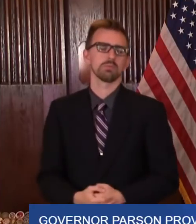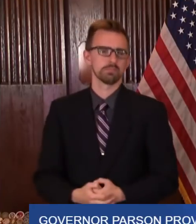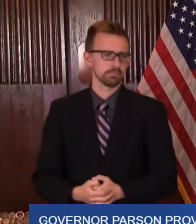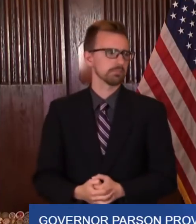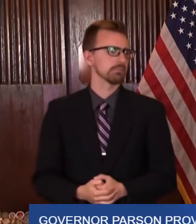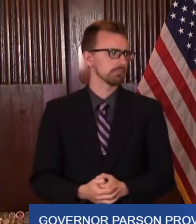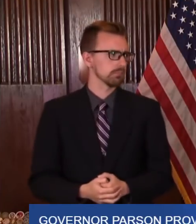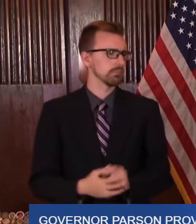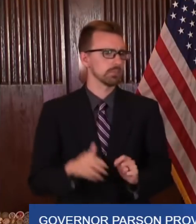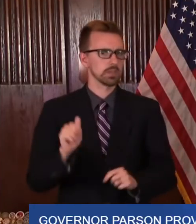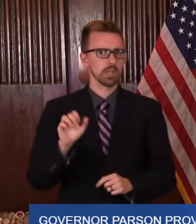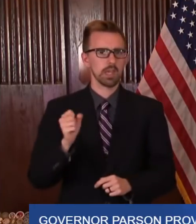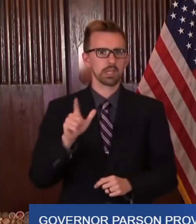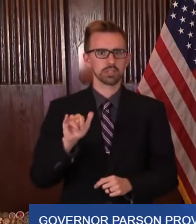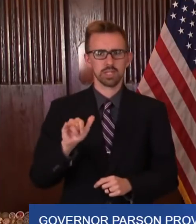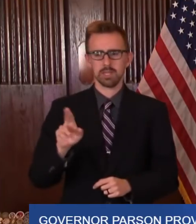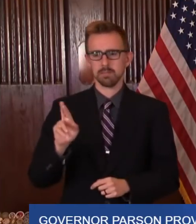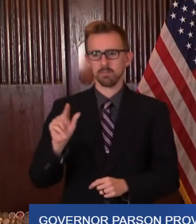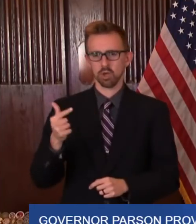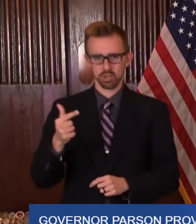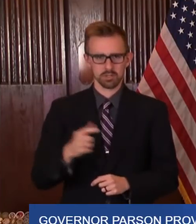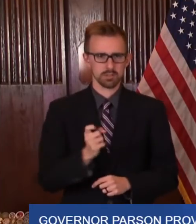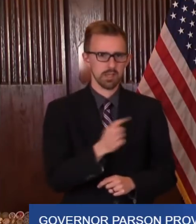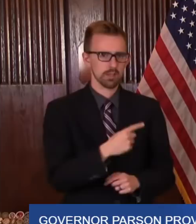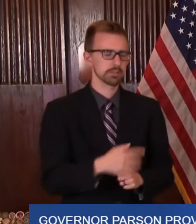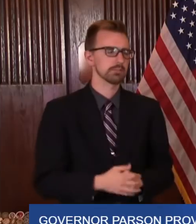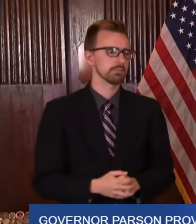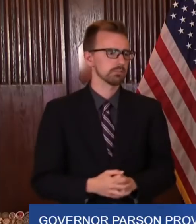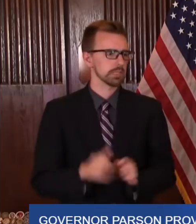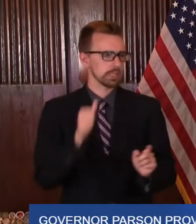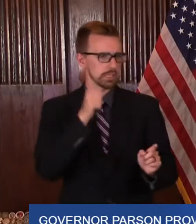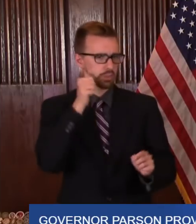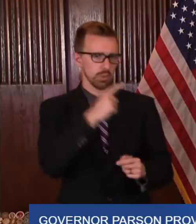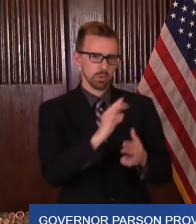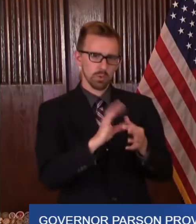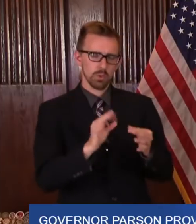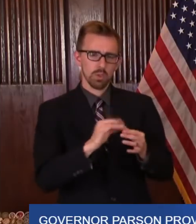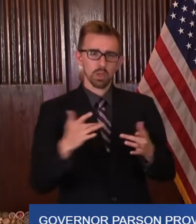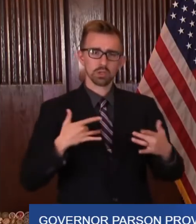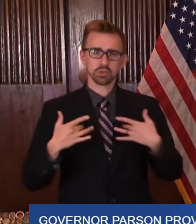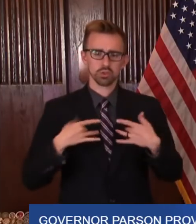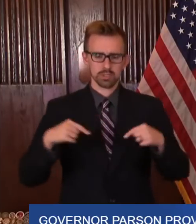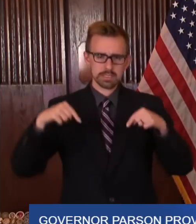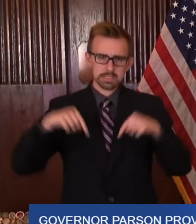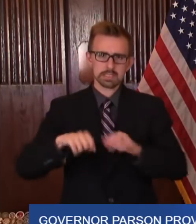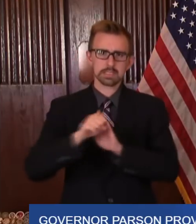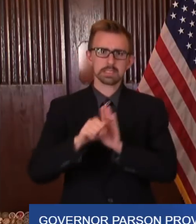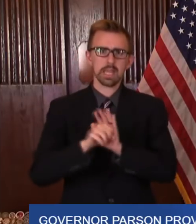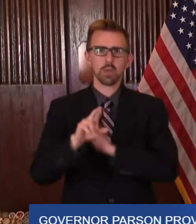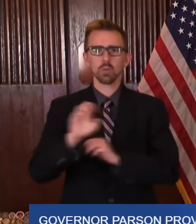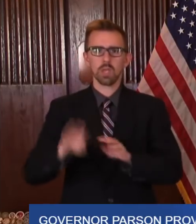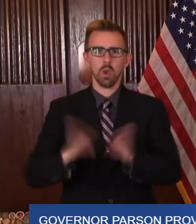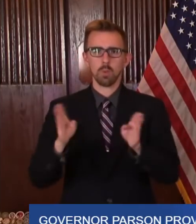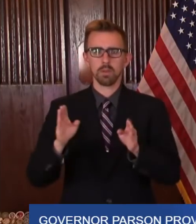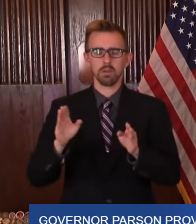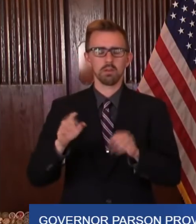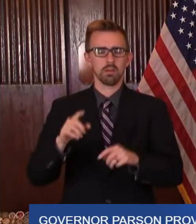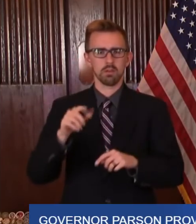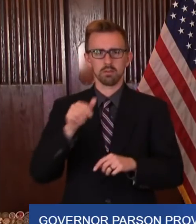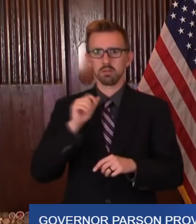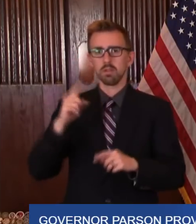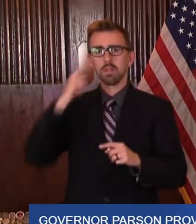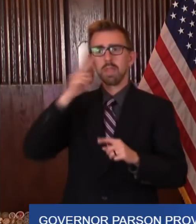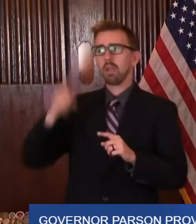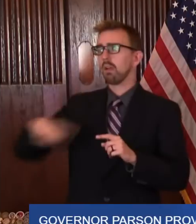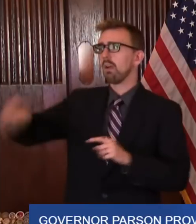This question is from Ashley Bird. Governor, you said yesterday that you're only concerned about Missouri and the reopening and cannot be concerned about what